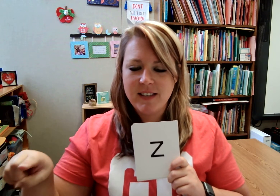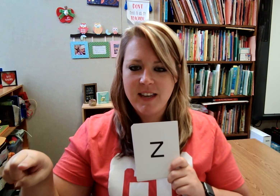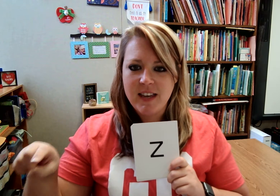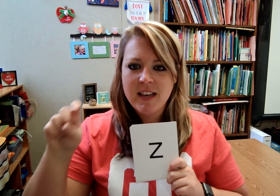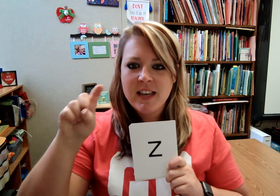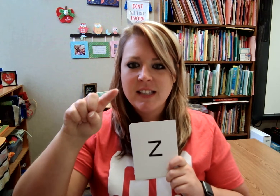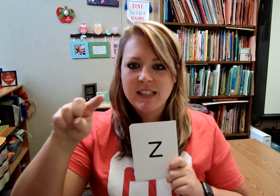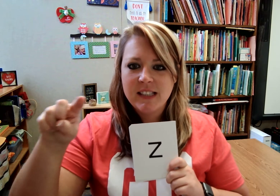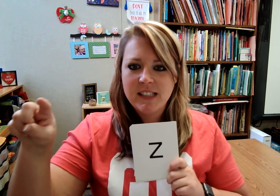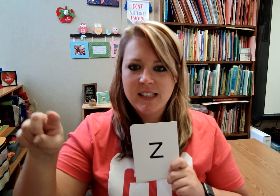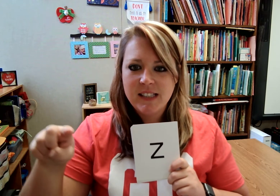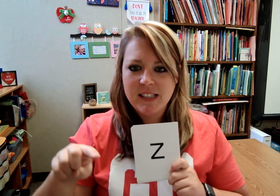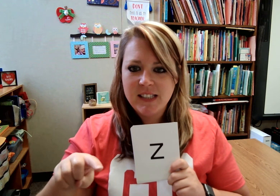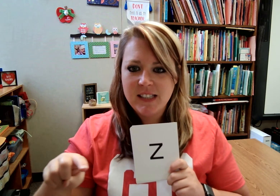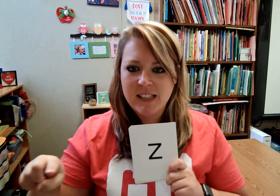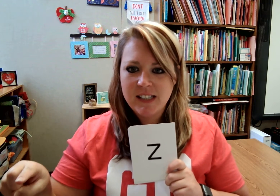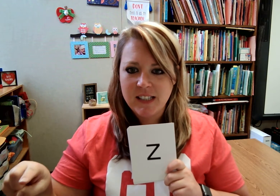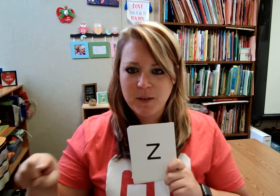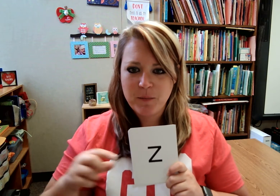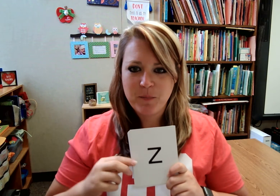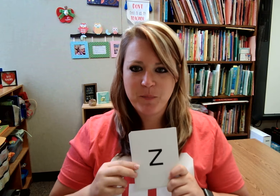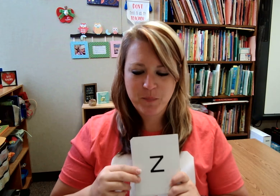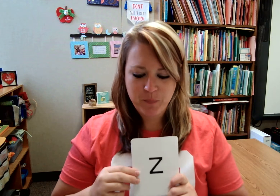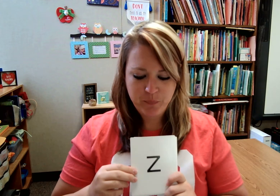Z. Zzz.